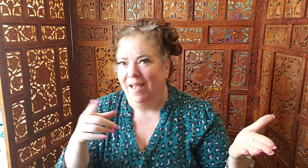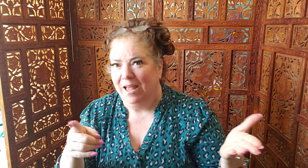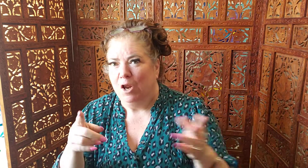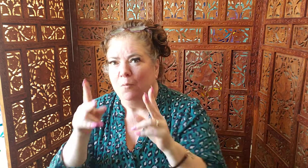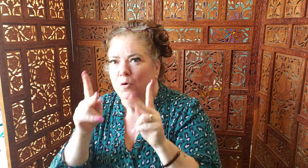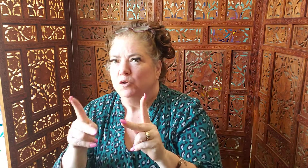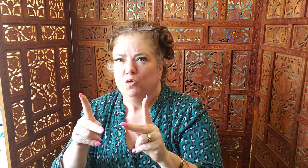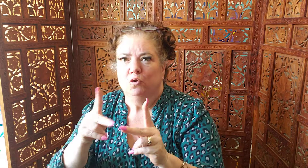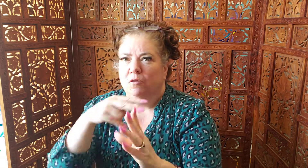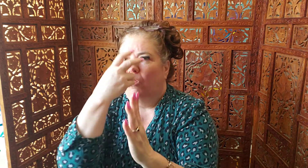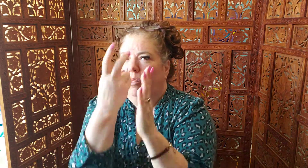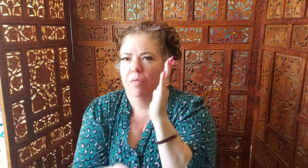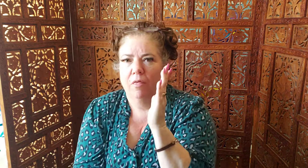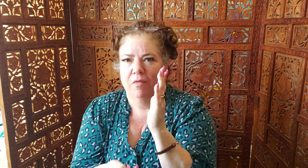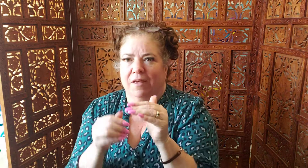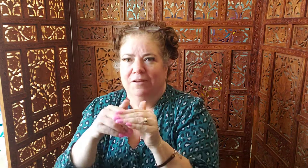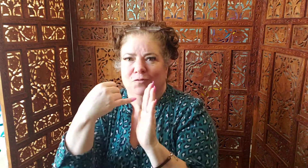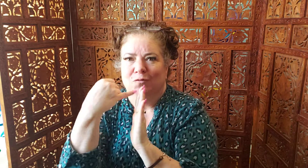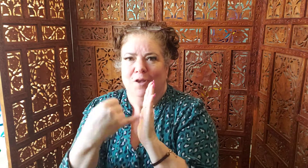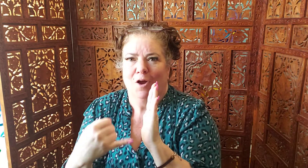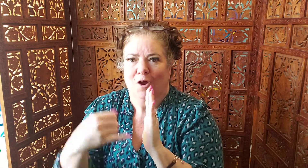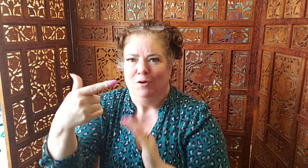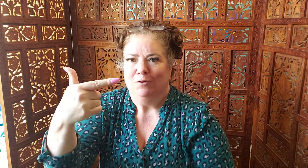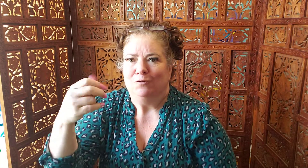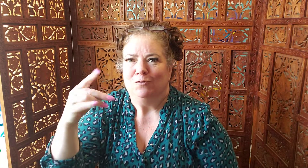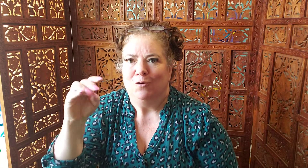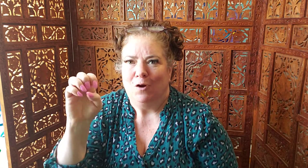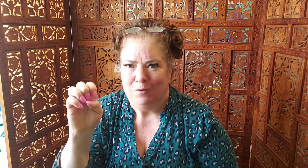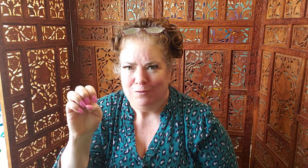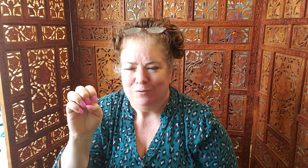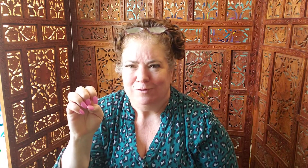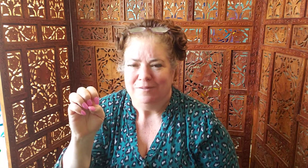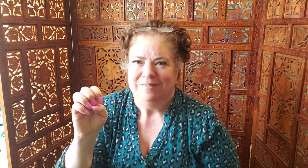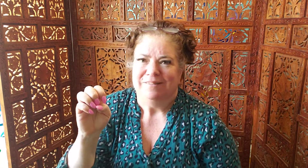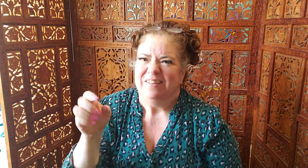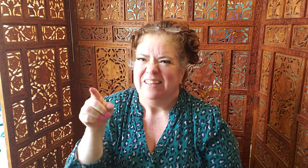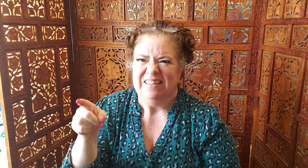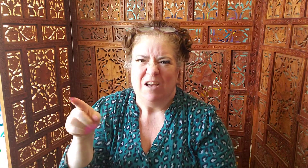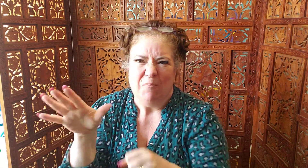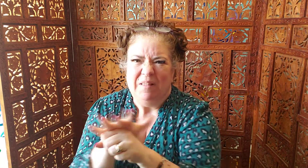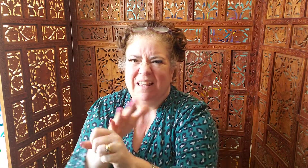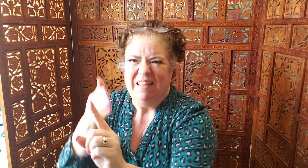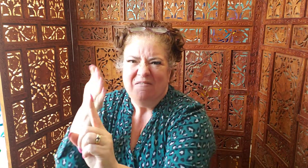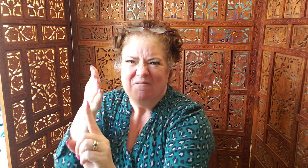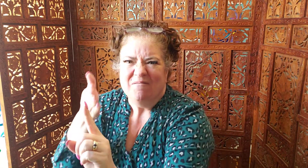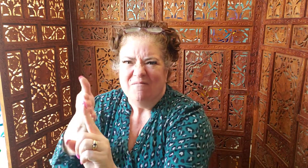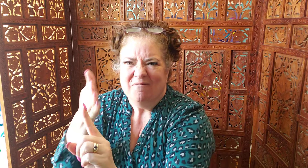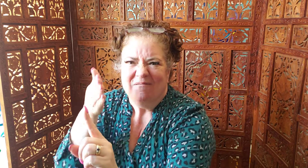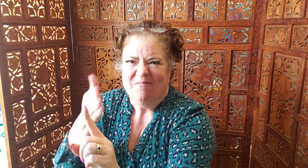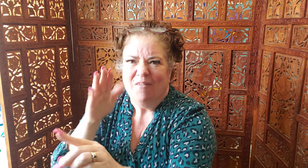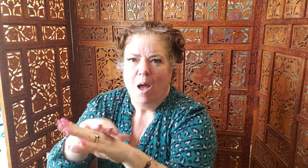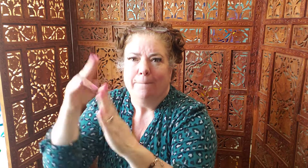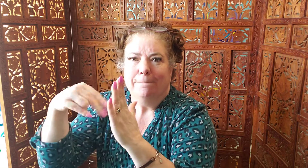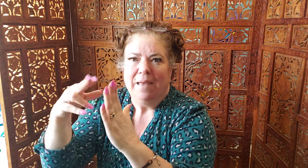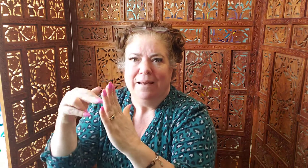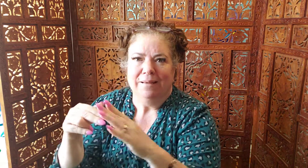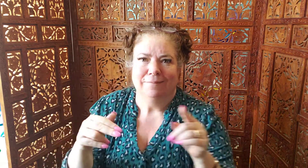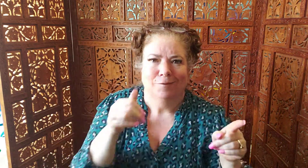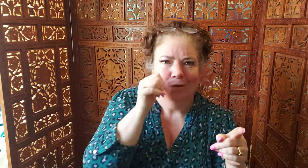Light. So George is totally focused on painting, and his girlfriend keeps trying to think, why can't I get his attention? The painter had